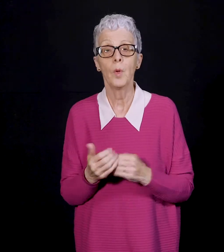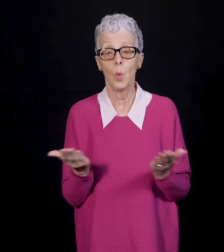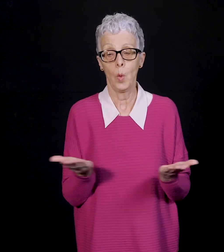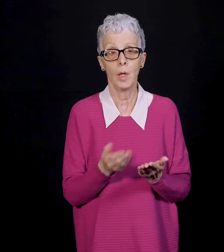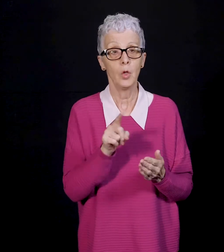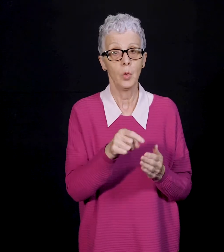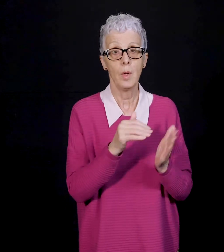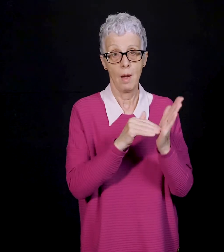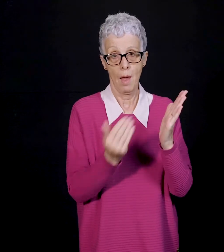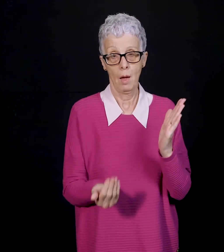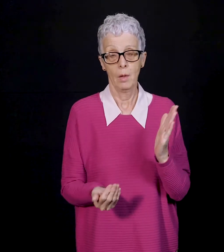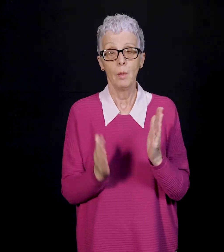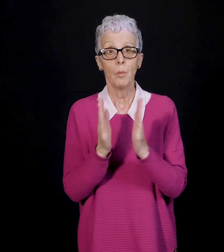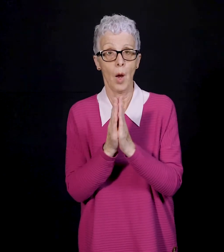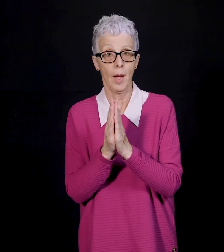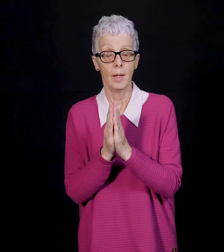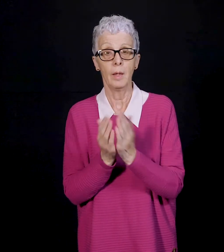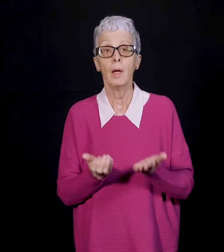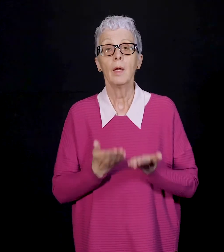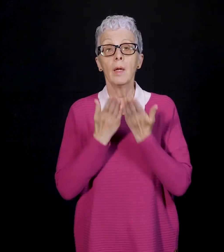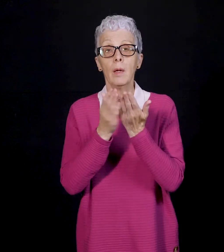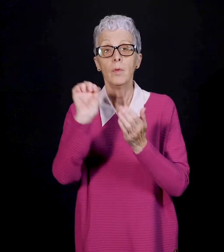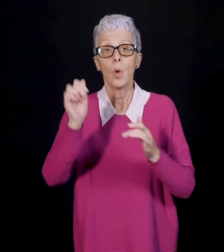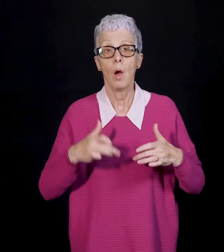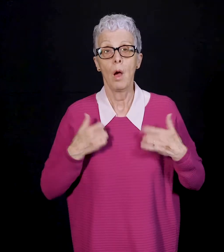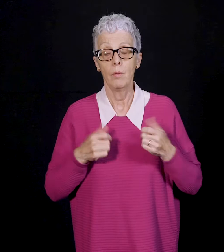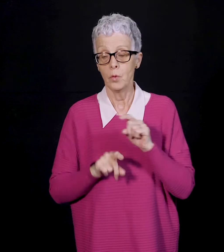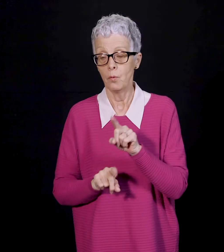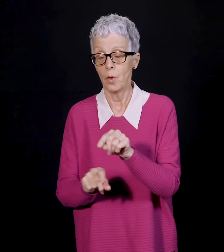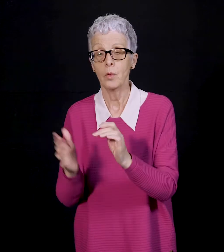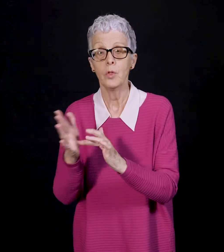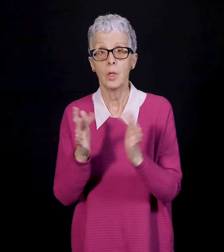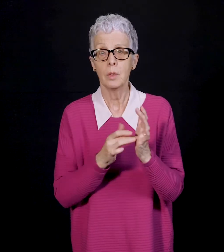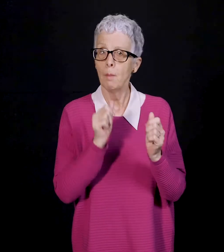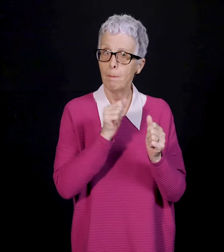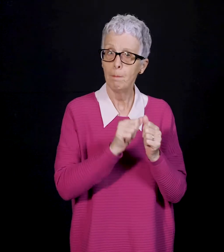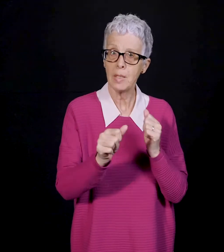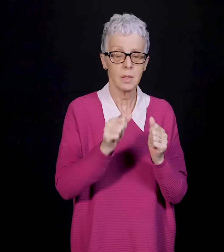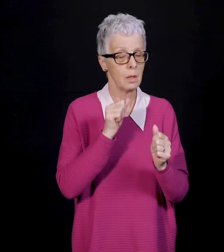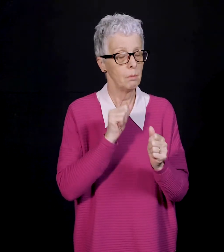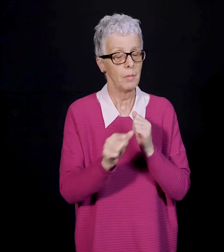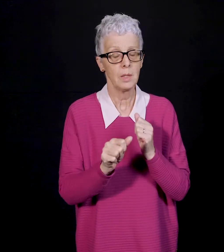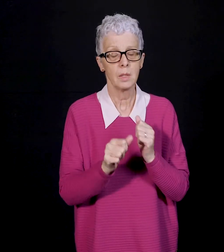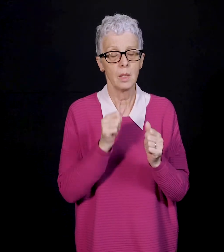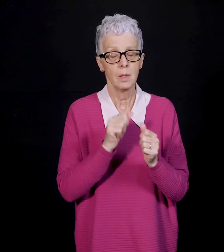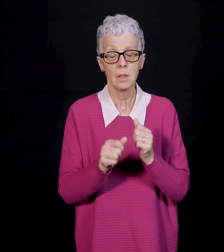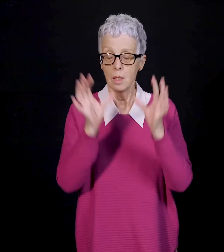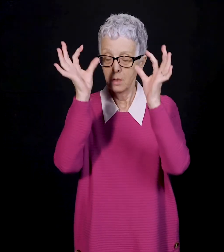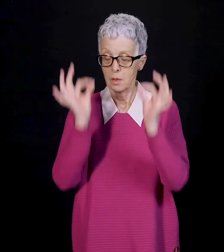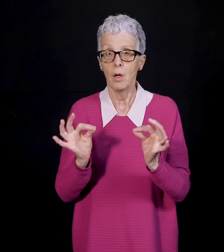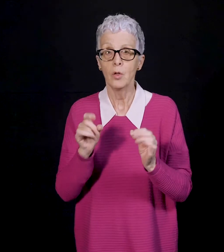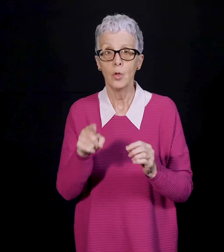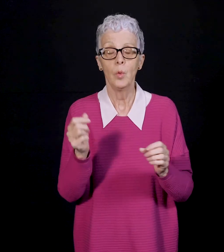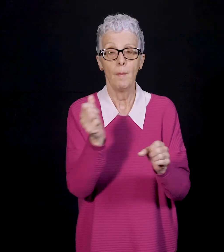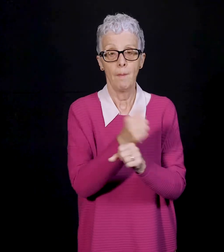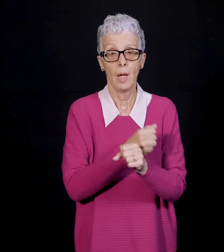pray this with me? Would you commit your life to following Jesus? It would be the best decision you'll ever make, because God desires relationship